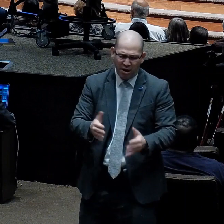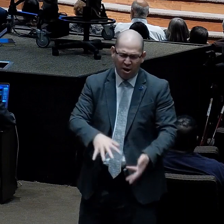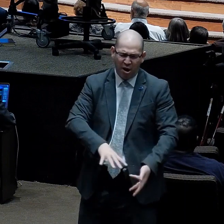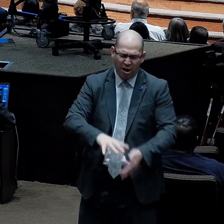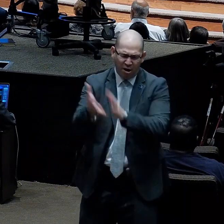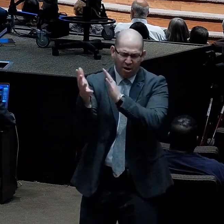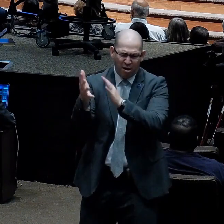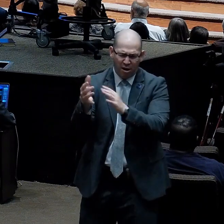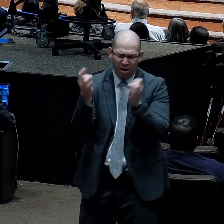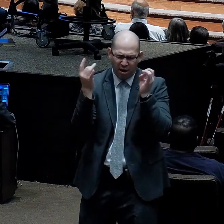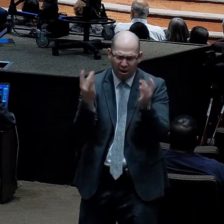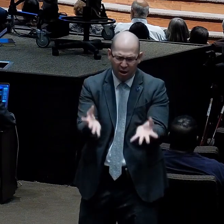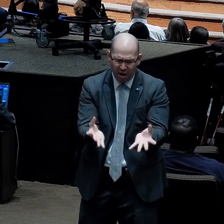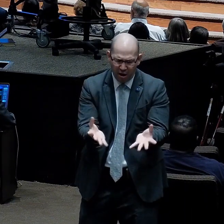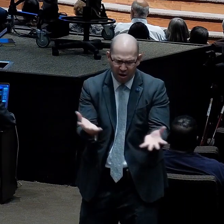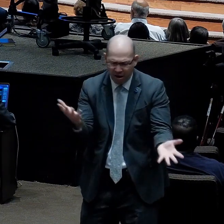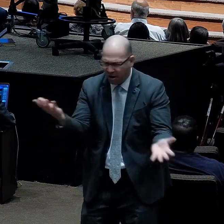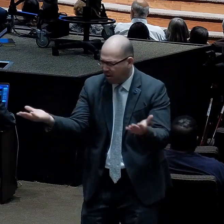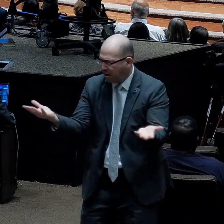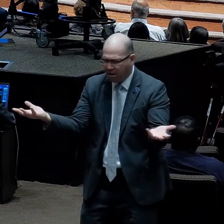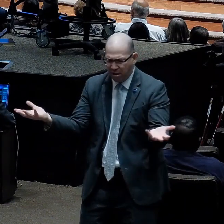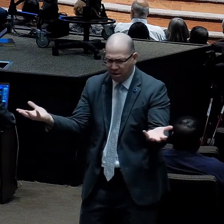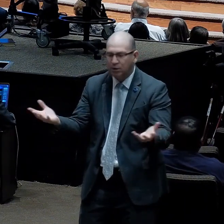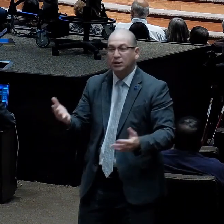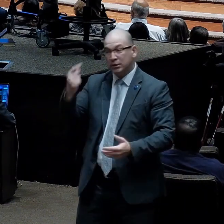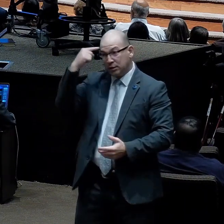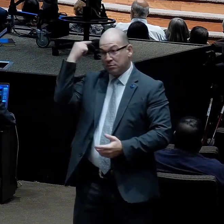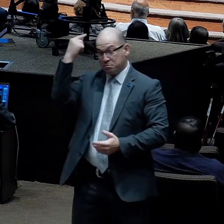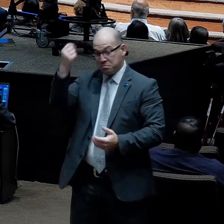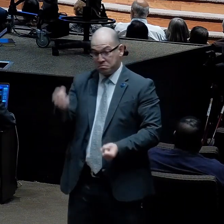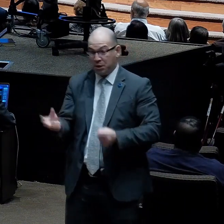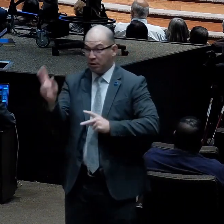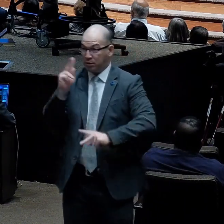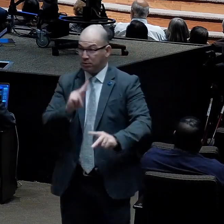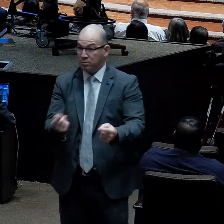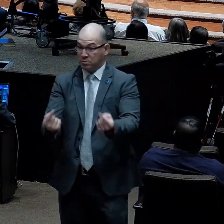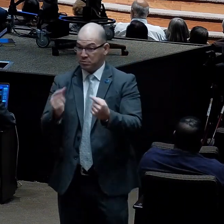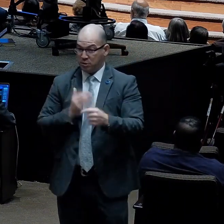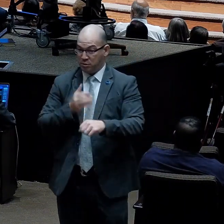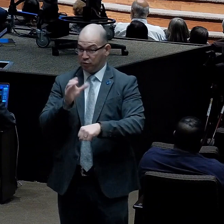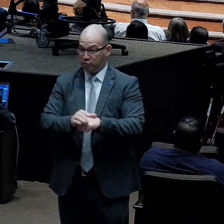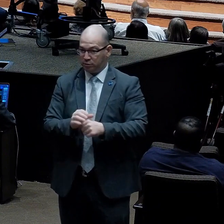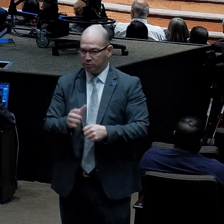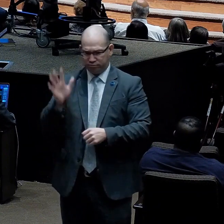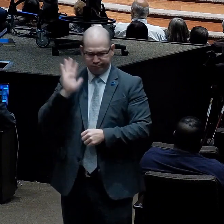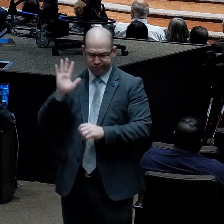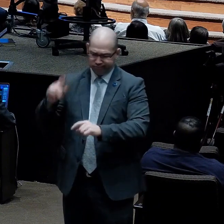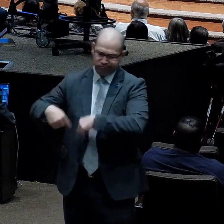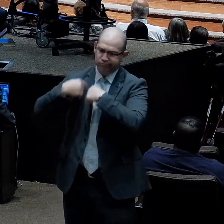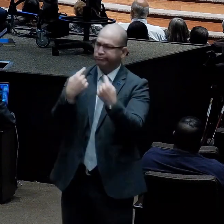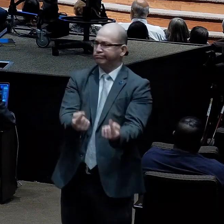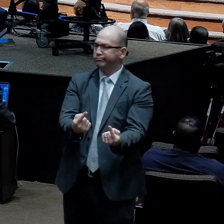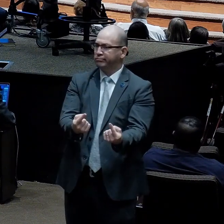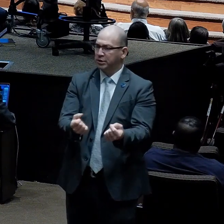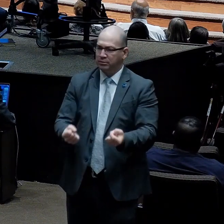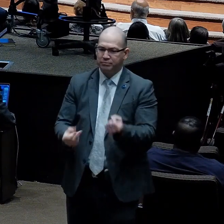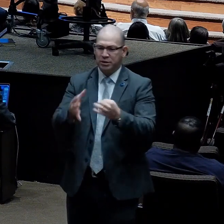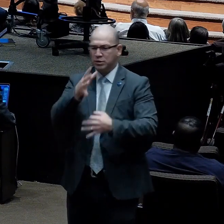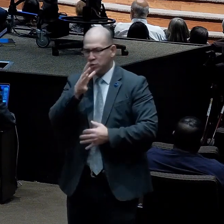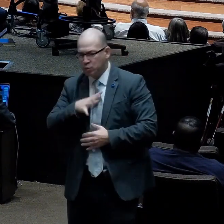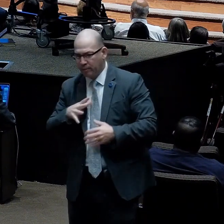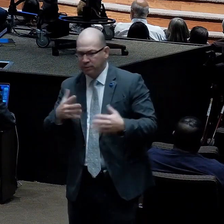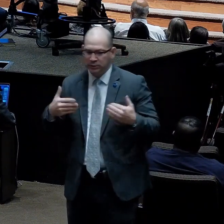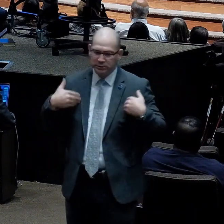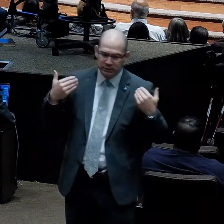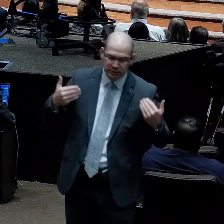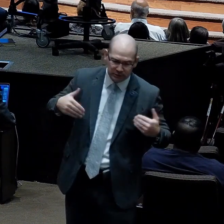I think about many that we've had, many that have come to our church over the years, many women, young women, who have been sexually